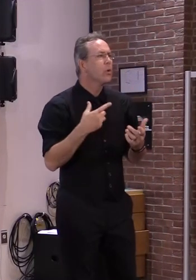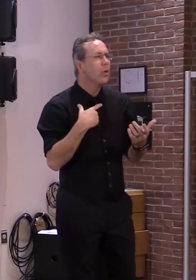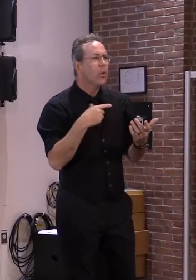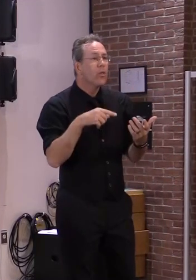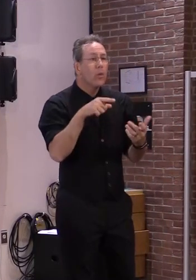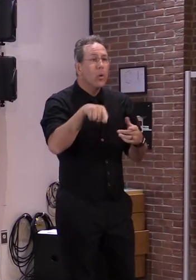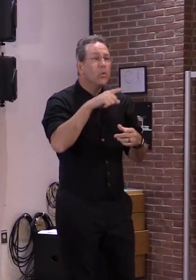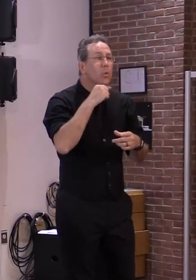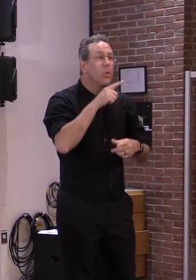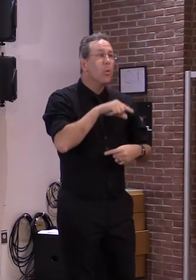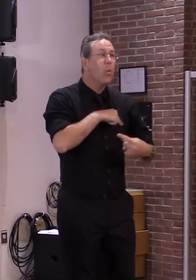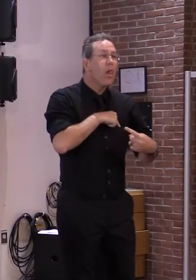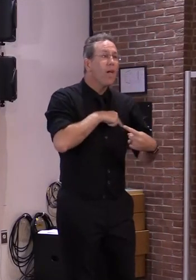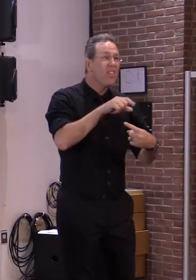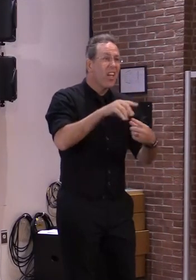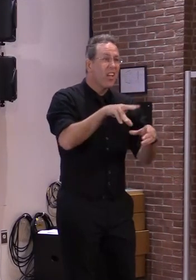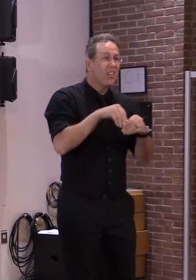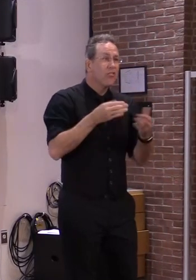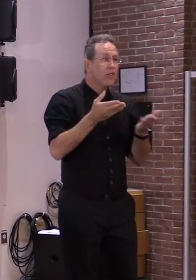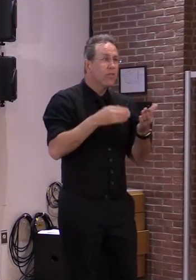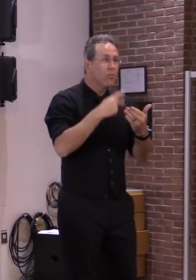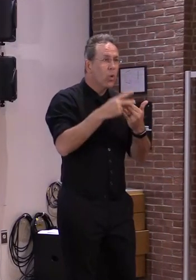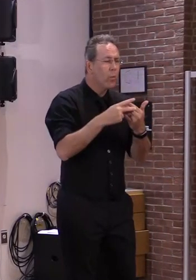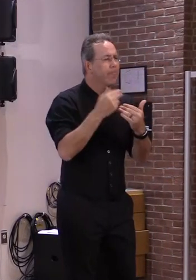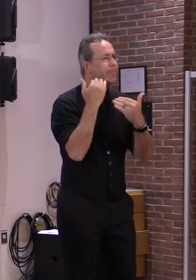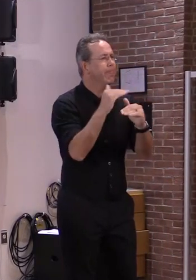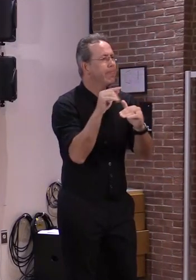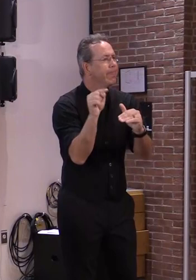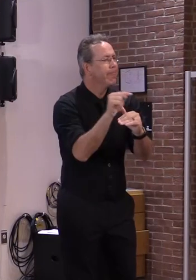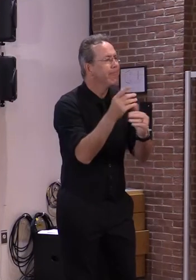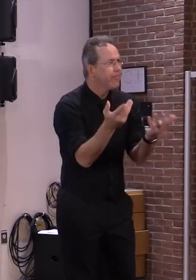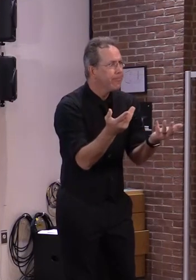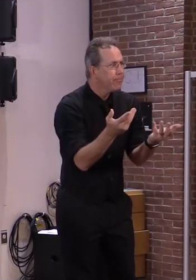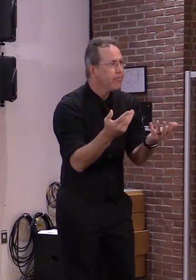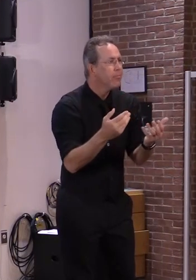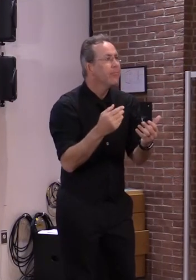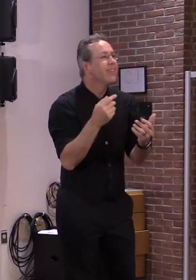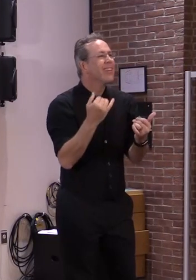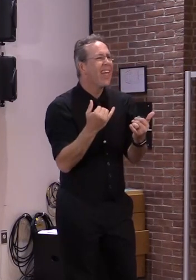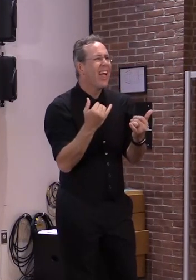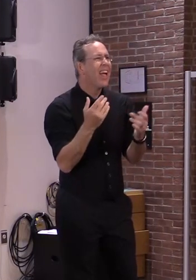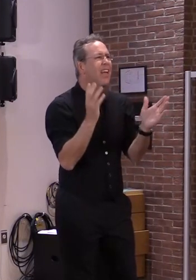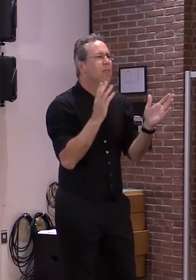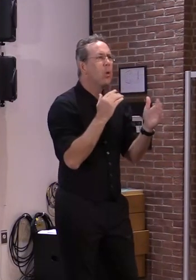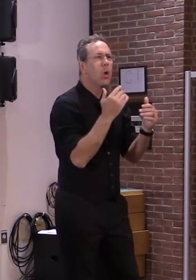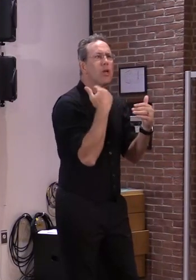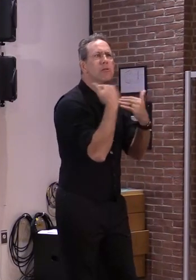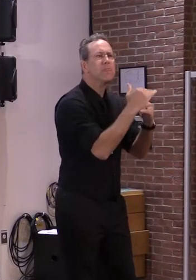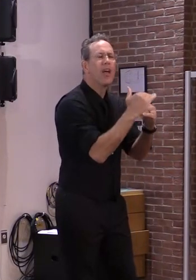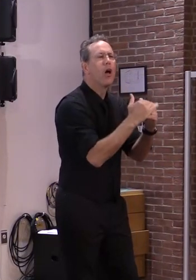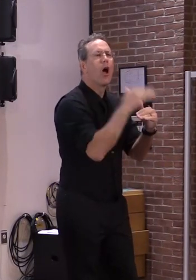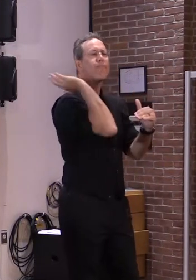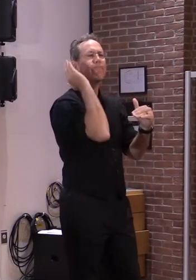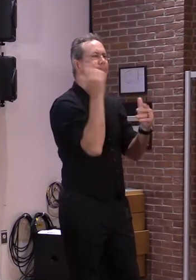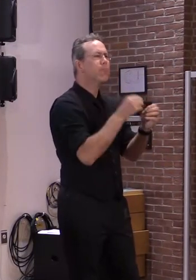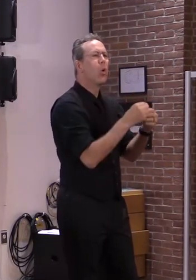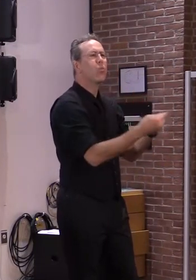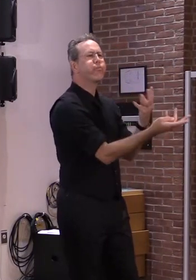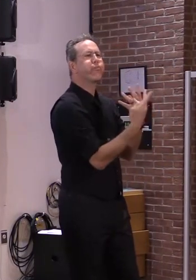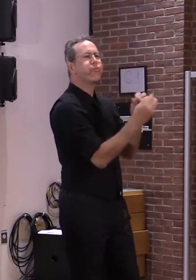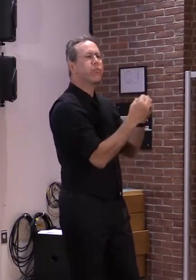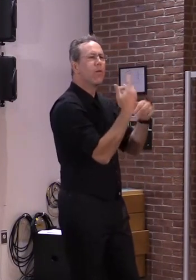various criteria. One of those areas was disability. There was a strict eligibility requirements in terms